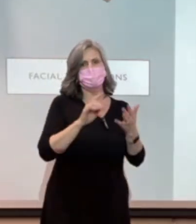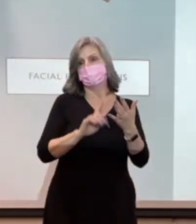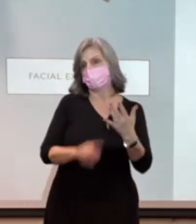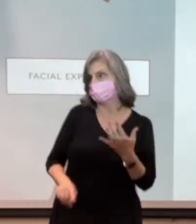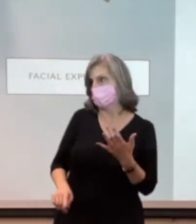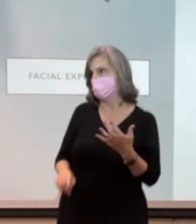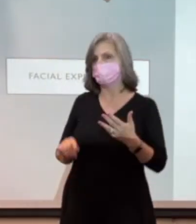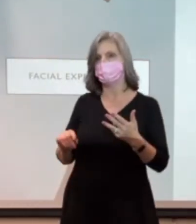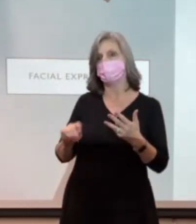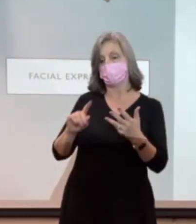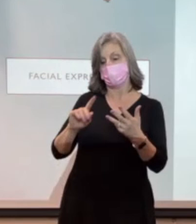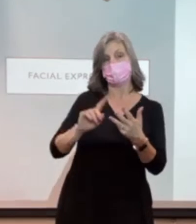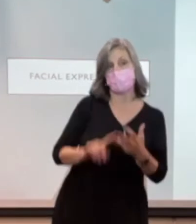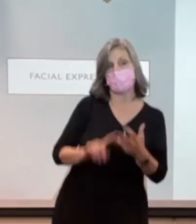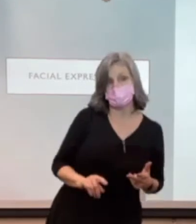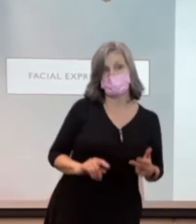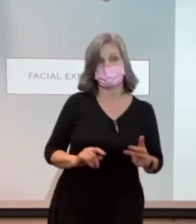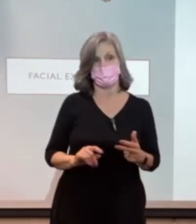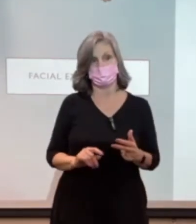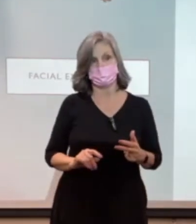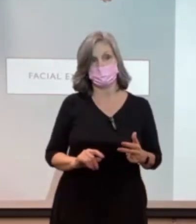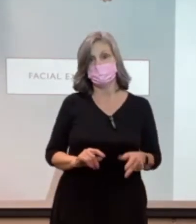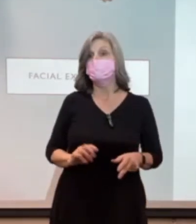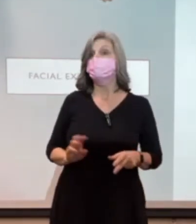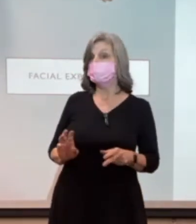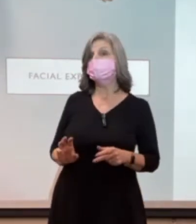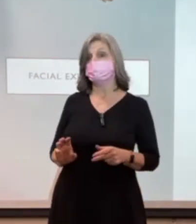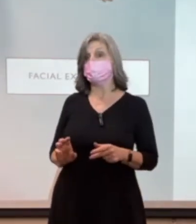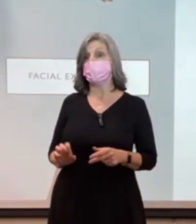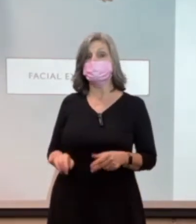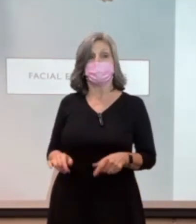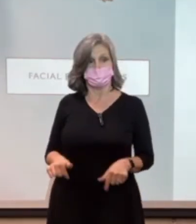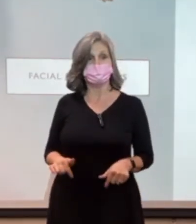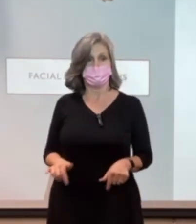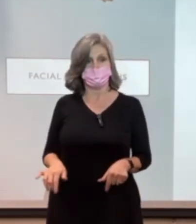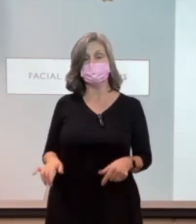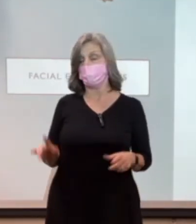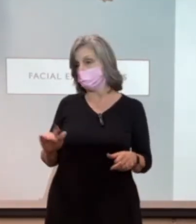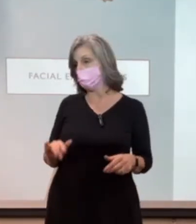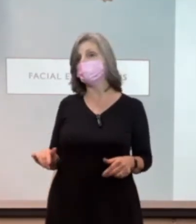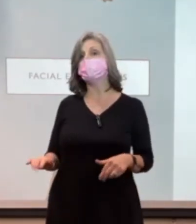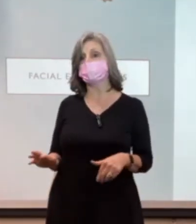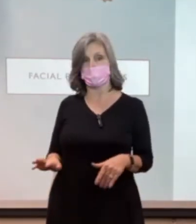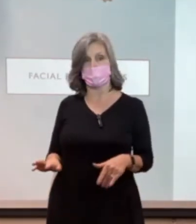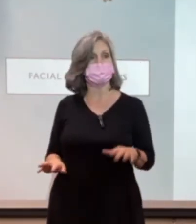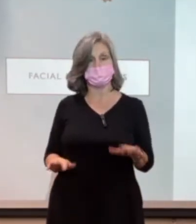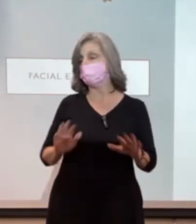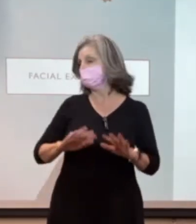won America's Top Model, but then he won Dancing with the Stars. I want to see this man dance. I have two left feet. I can hear the music.